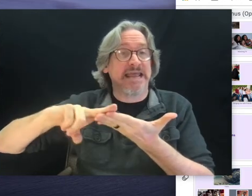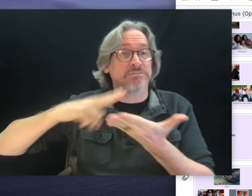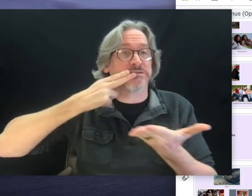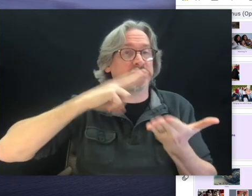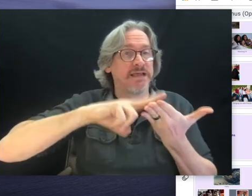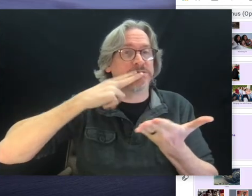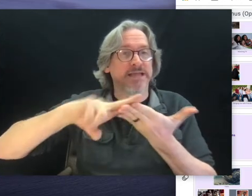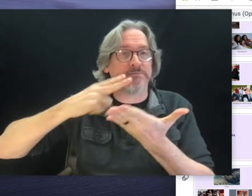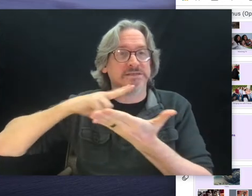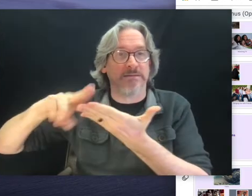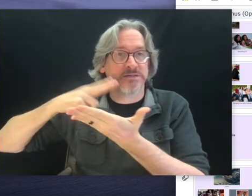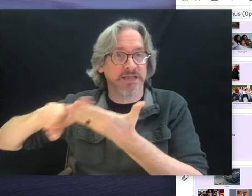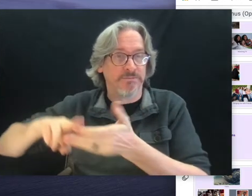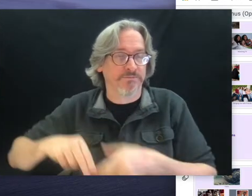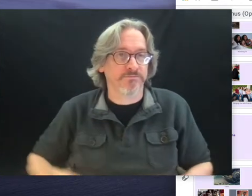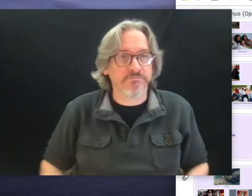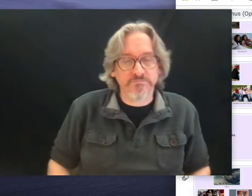stamps. Stamp.